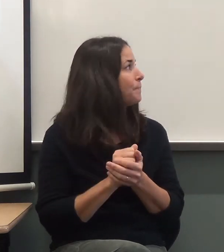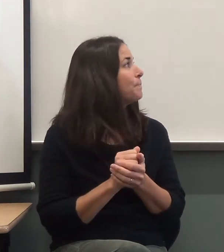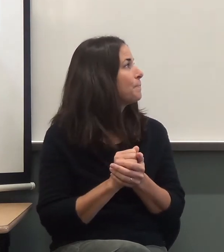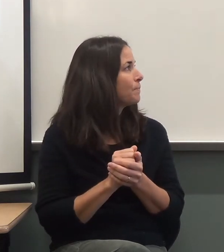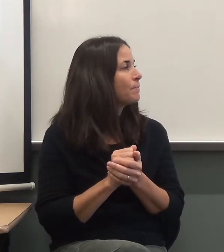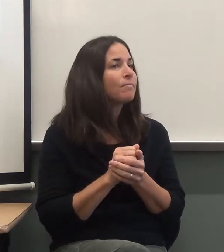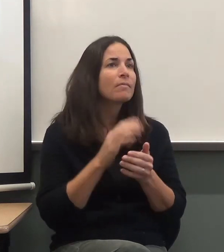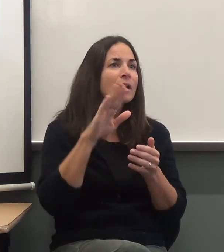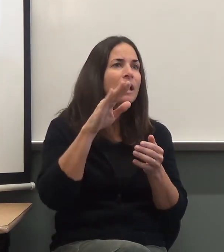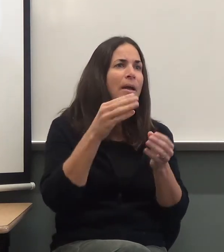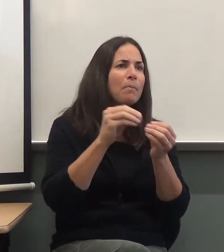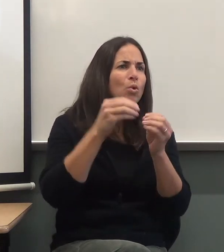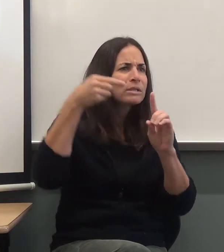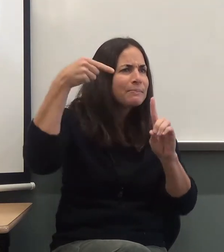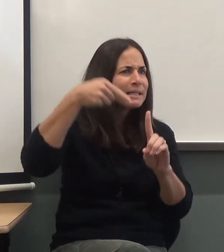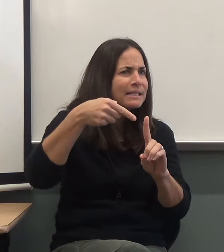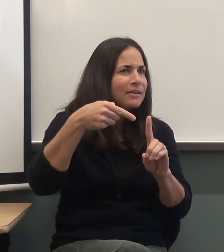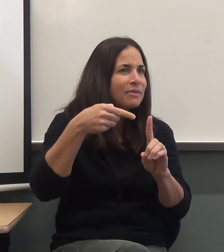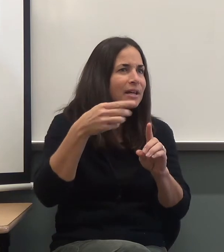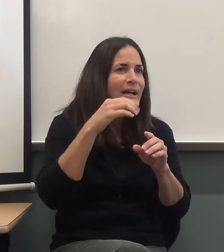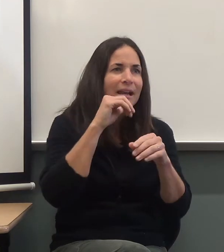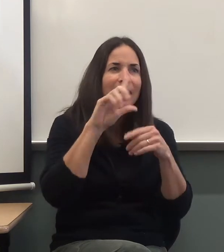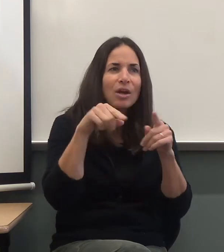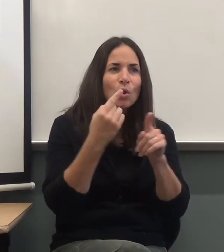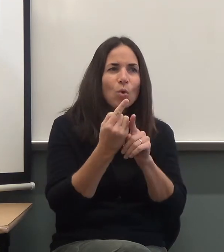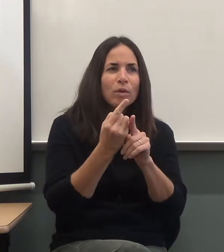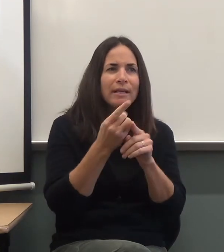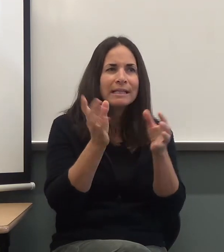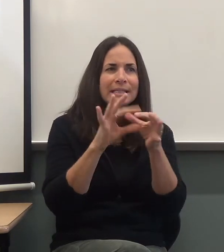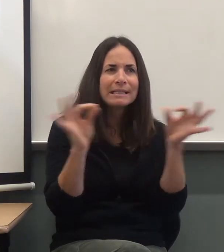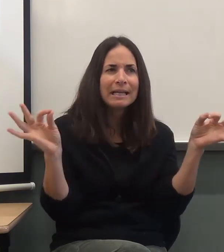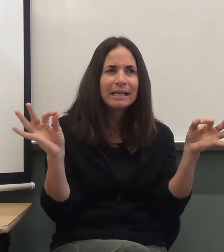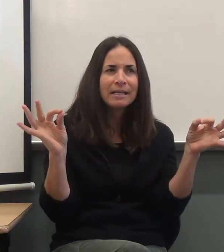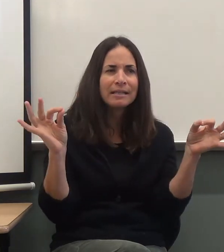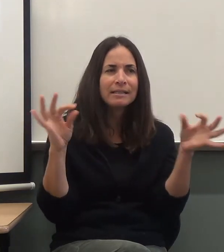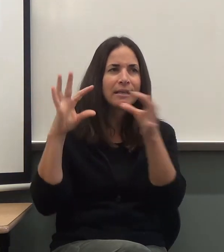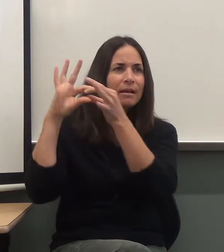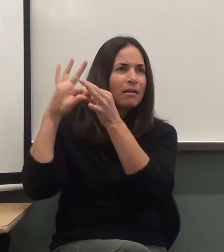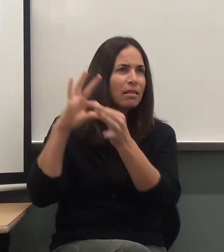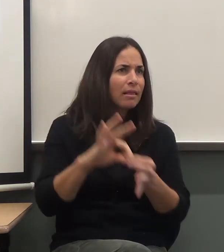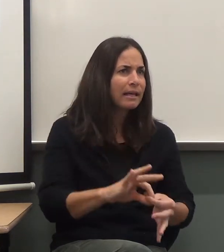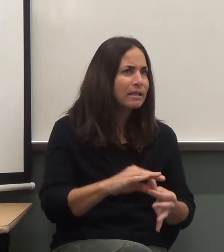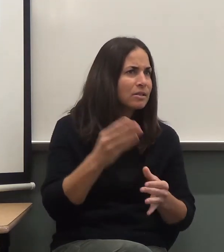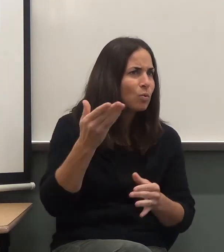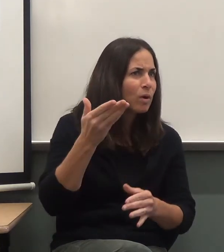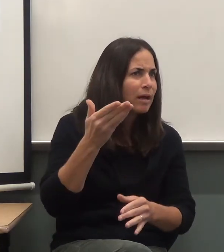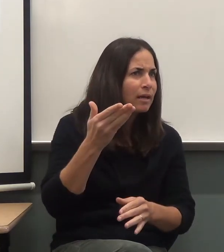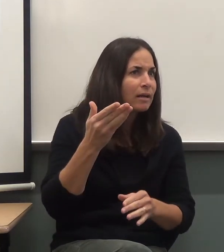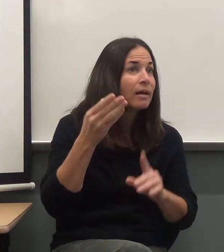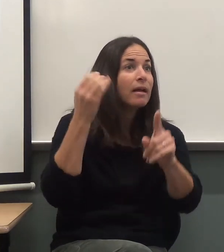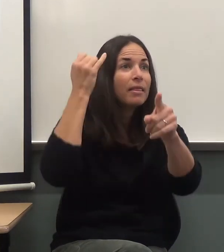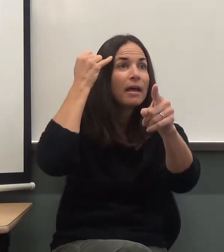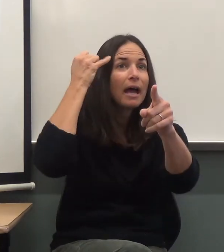More specifically, Sandra, not just the actual sentences, but let's go back to what we learned. Idea. Not the